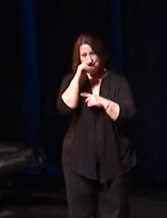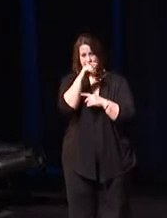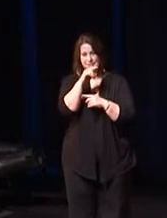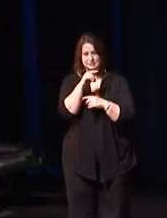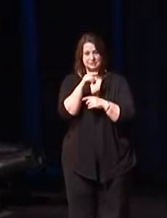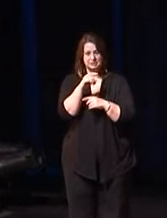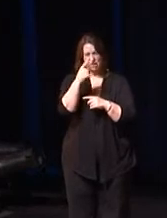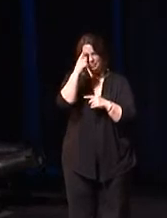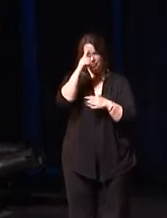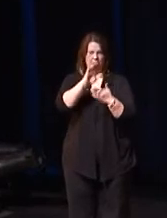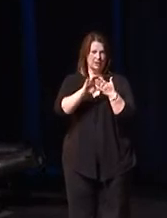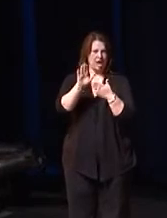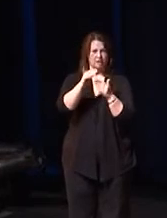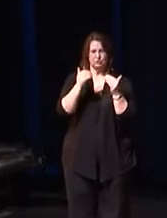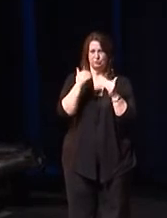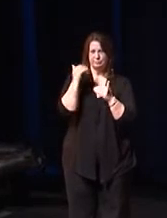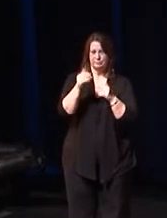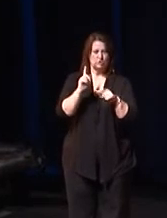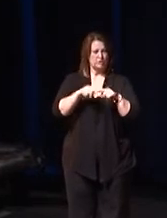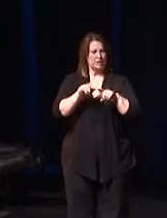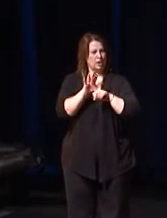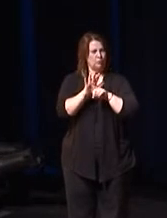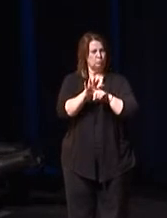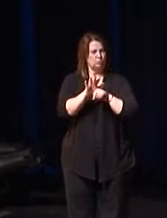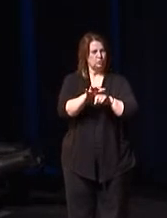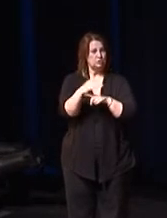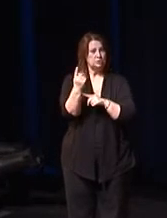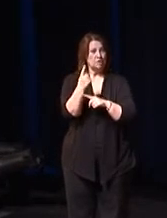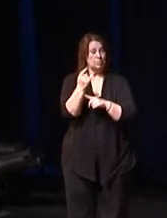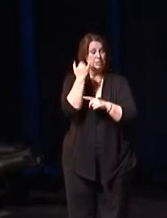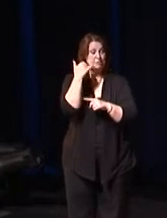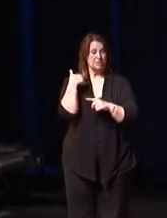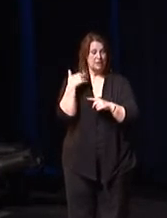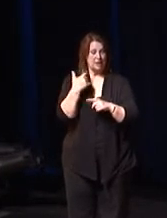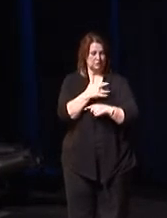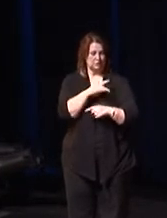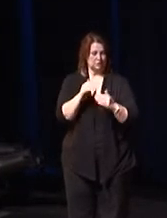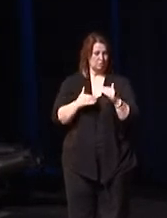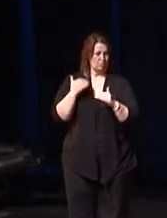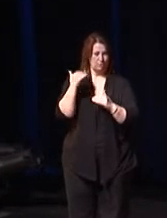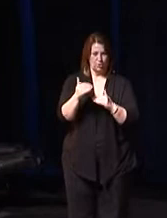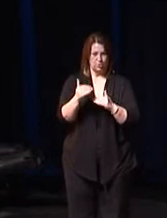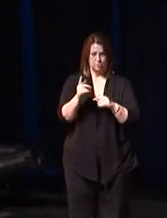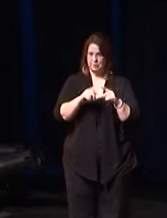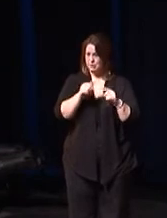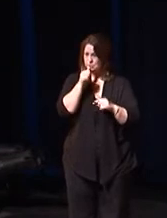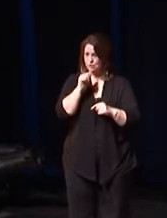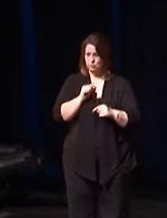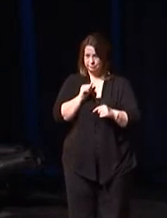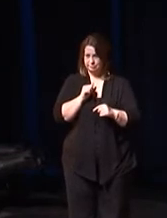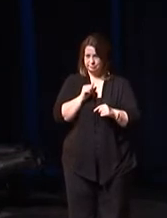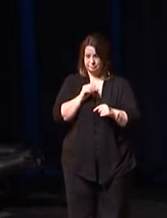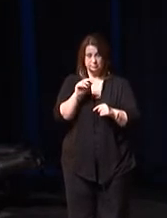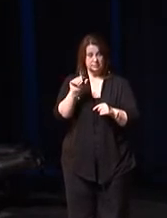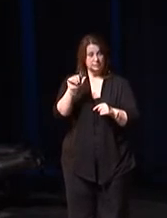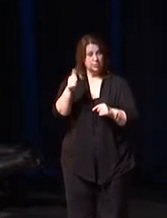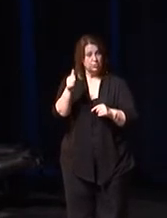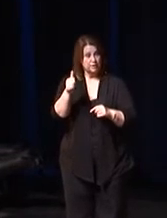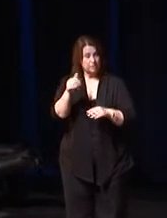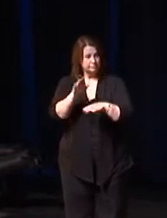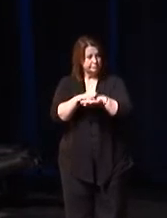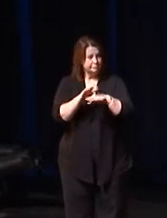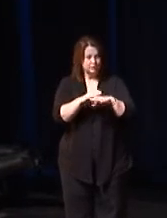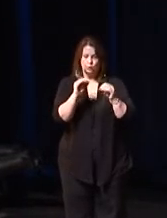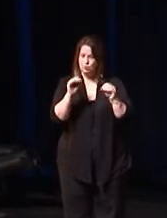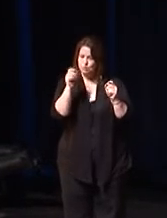much. You can't push somebody into sensory overload stuff that they can't tolerate. But, and the other thing is, no surprises. But